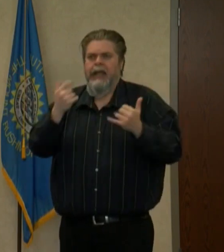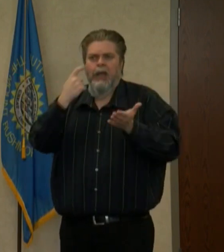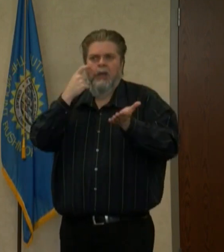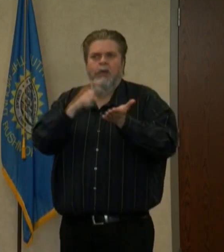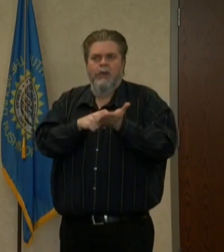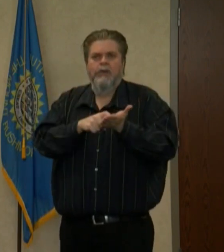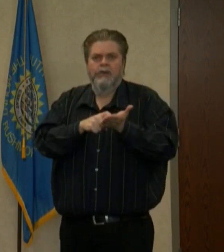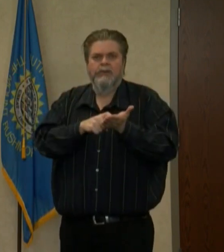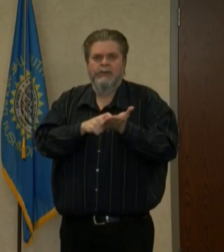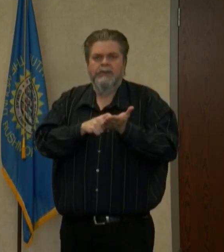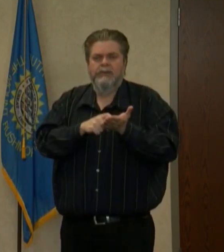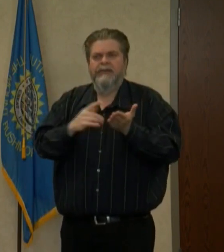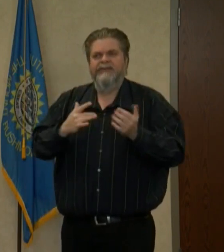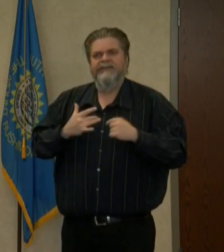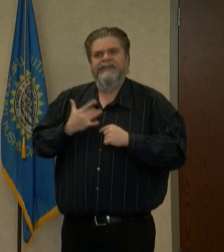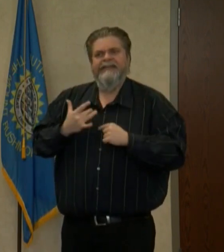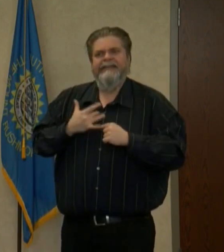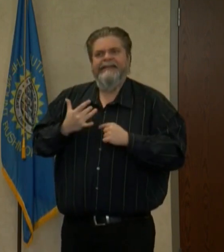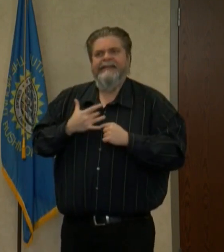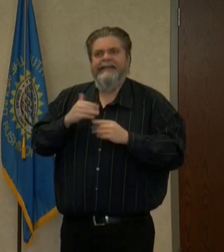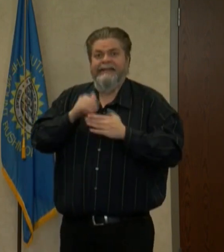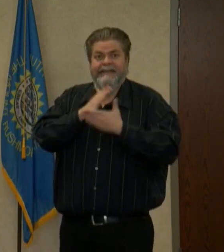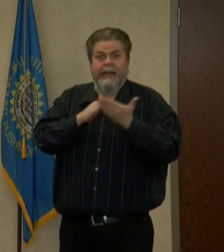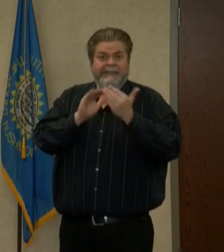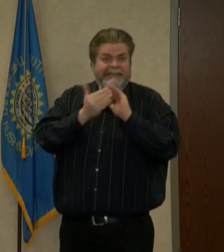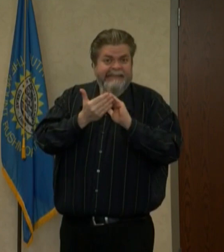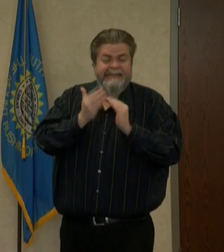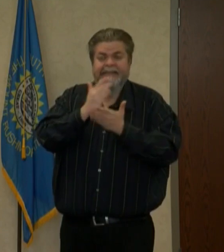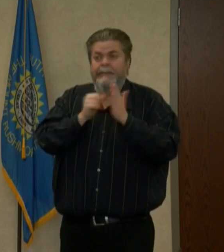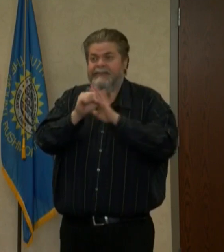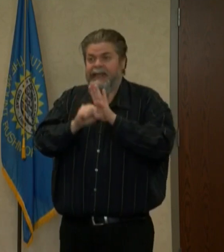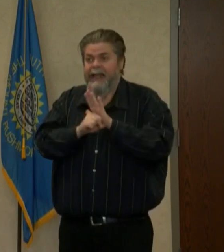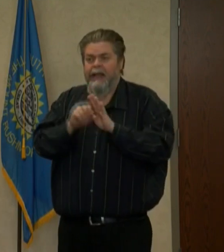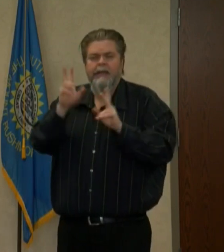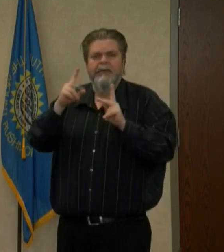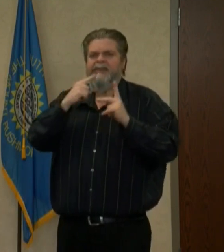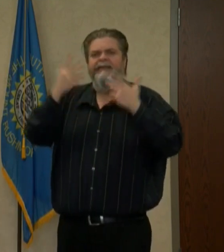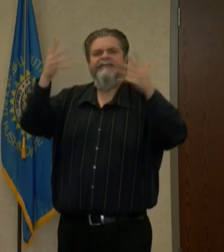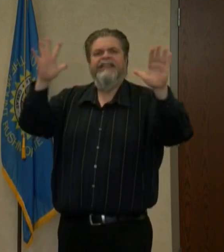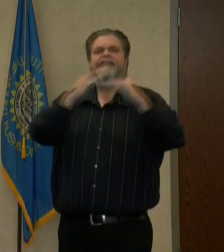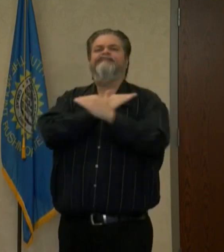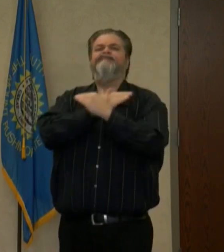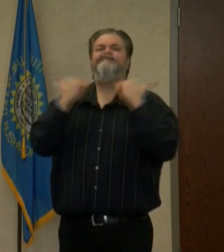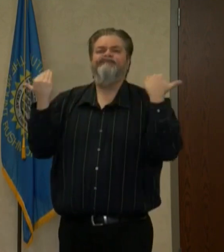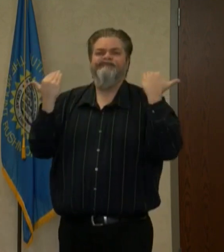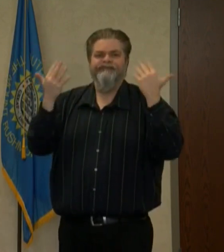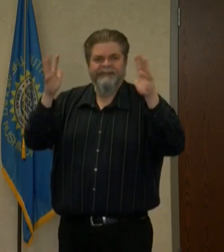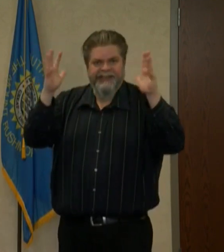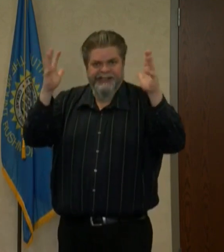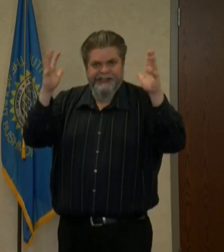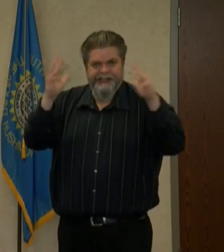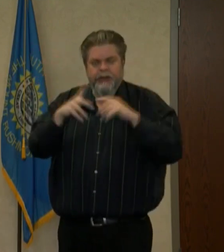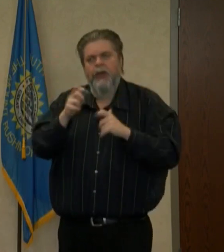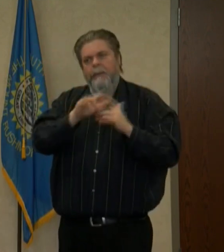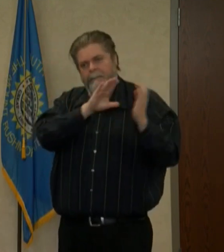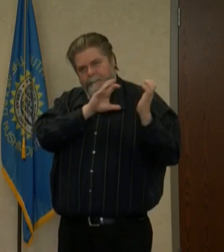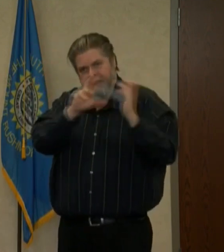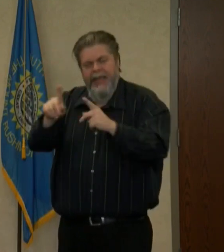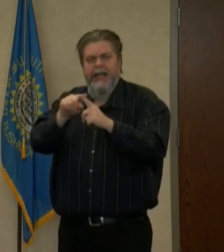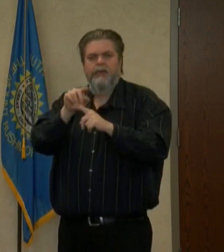now a sentiment in some cities and states across the country where people have said, I'm done. I've had it. Let's go. Let's get back over